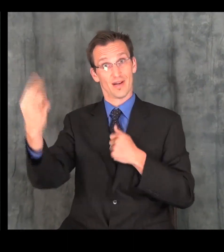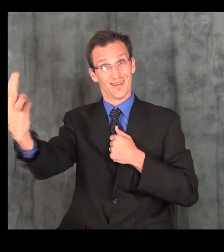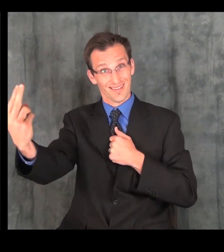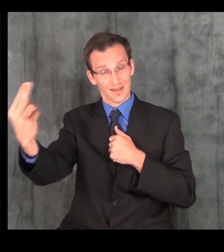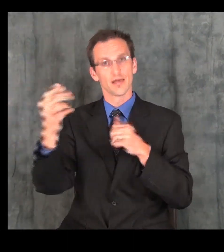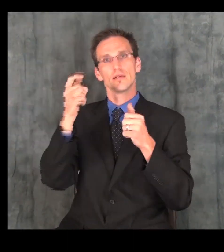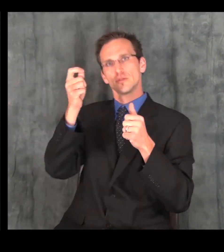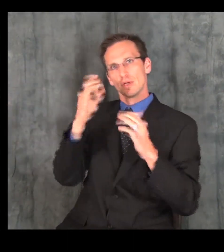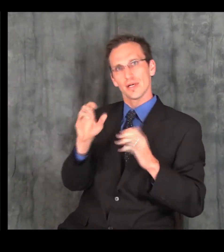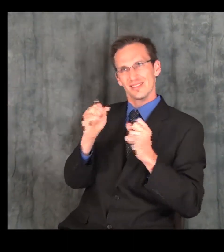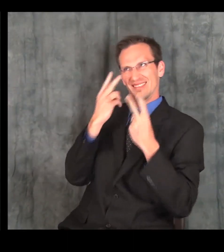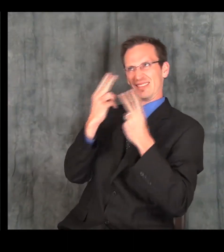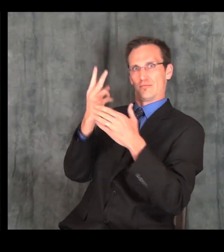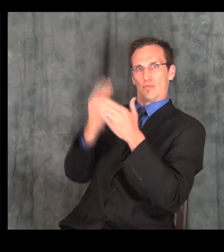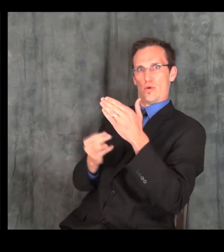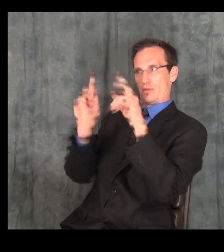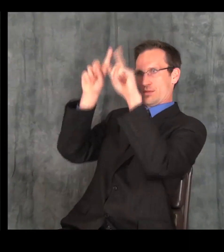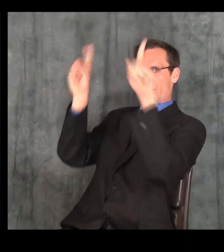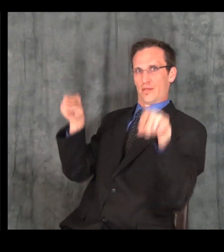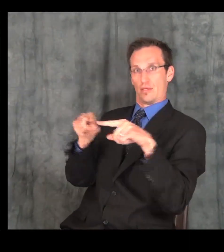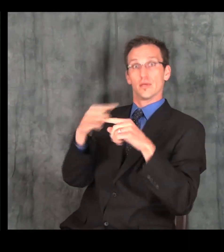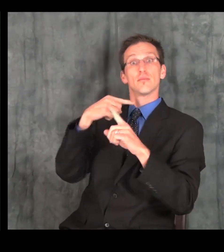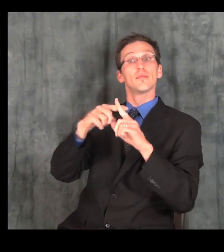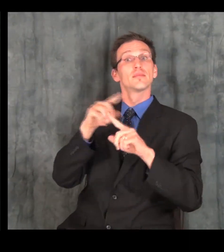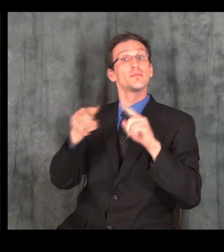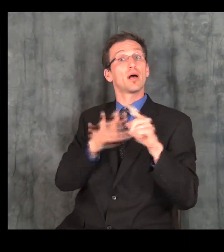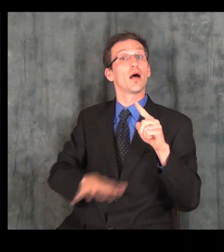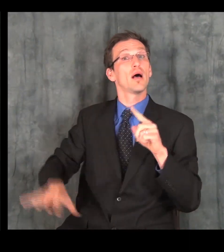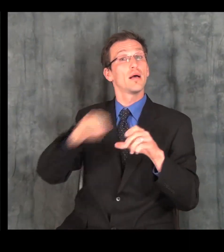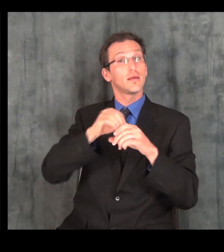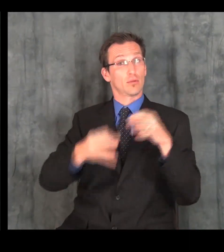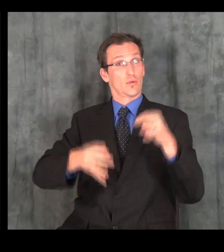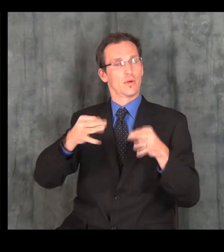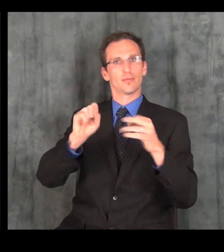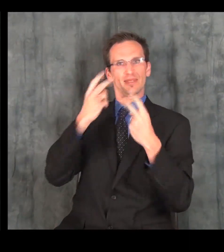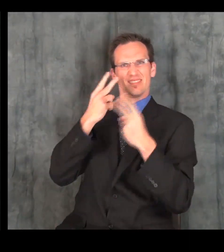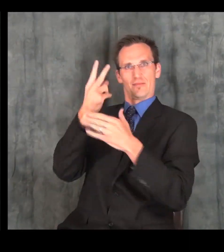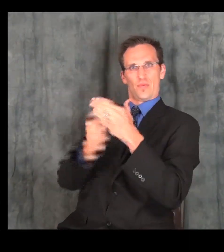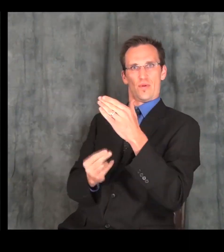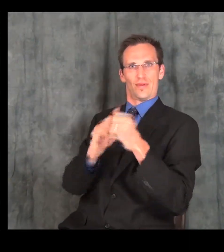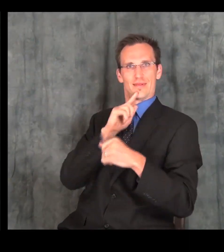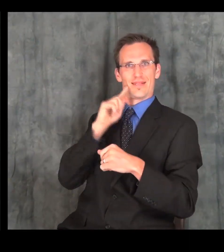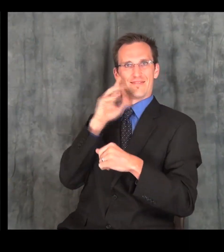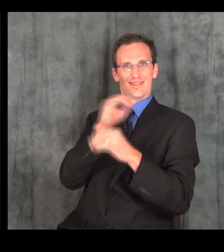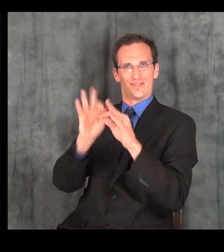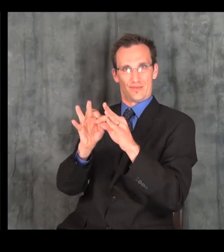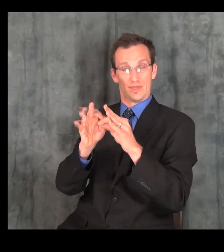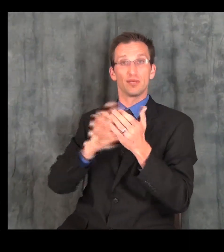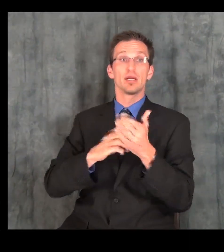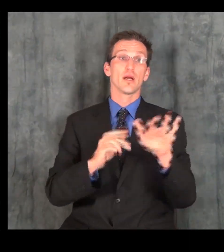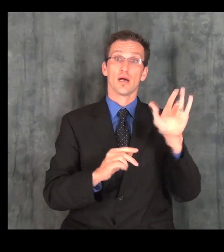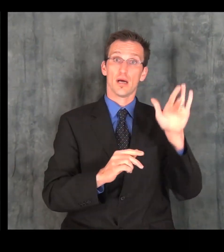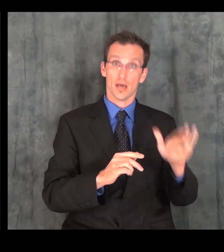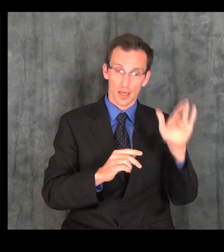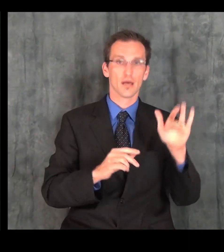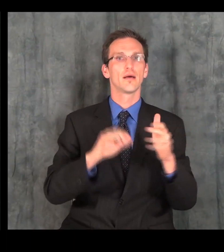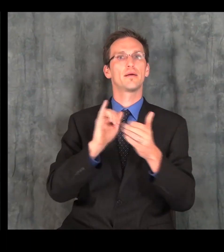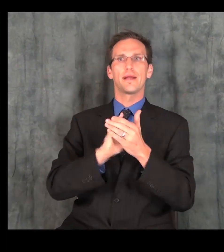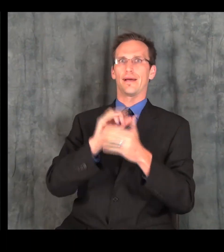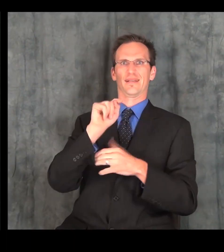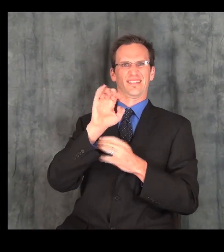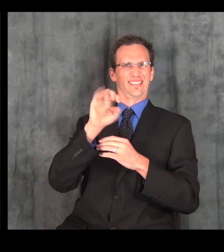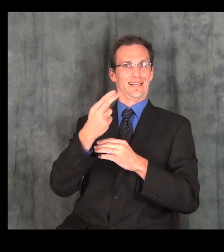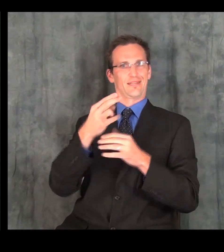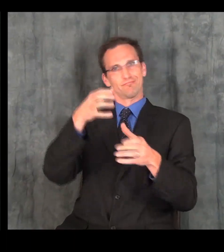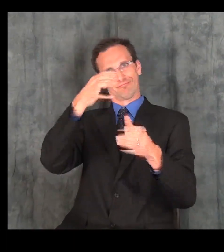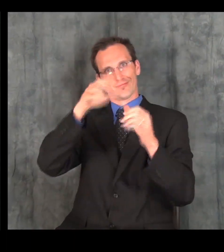of them, and people in the court need to be able to see both of them. So they would flick a switch, press a button, the technological person